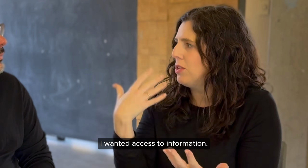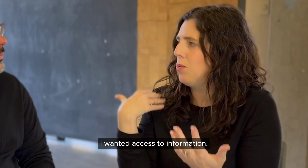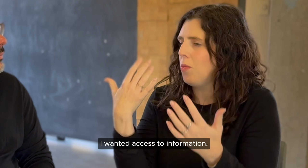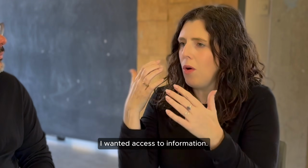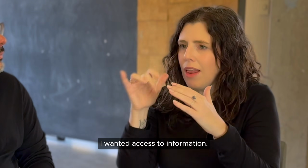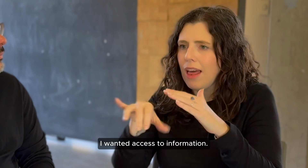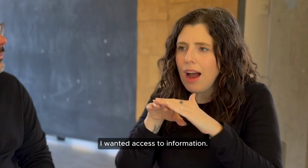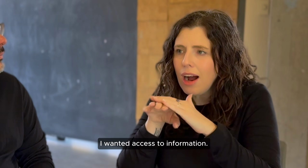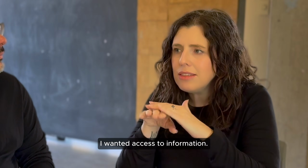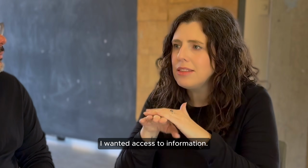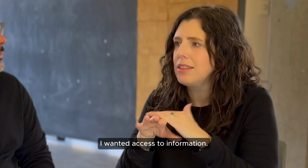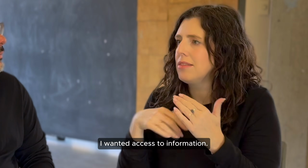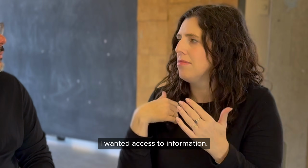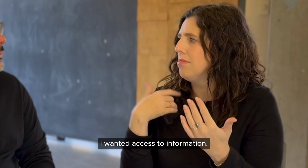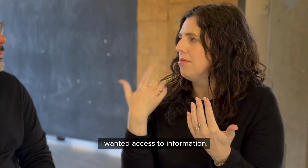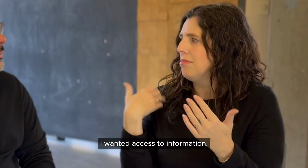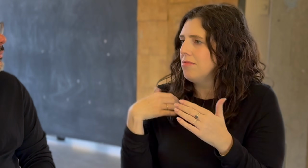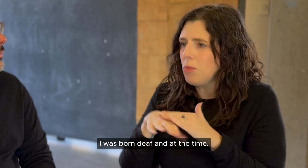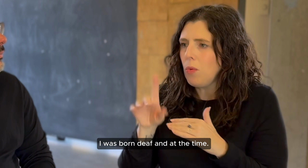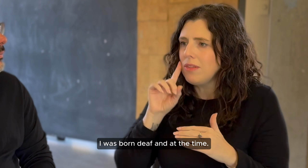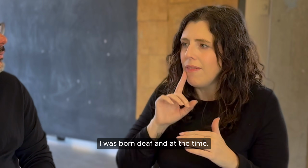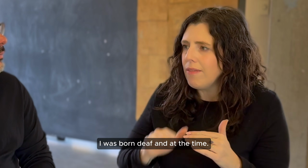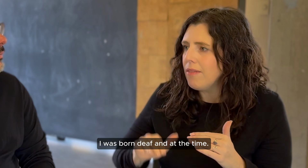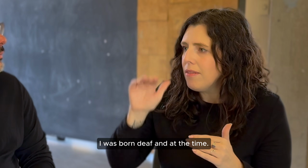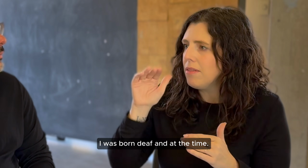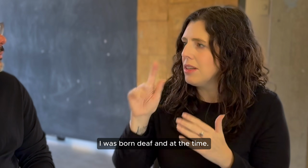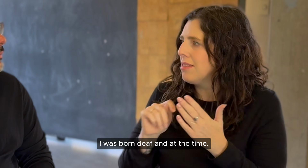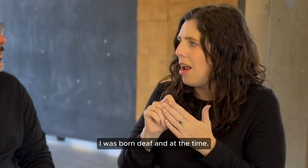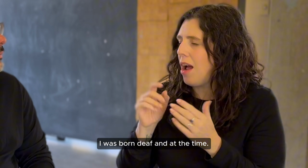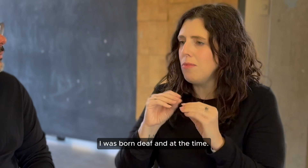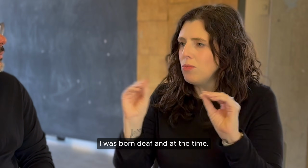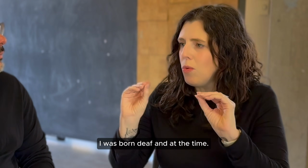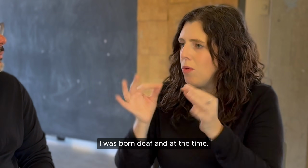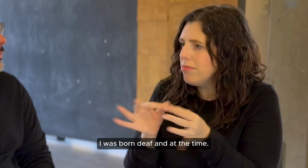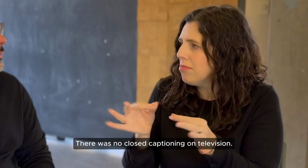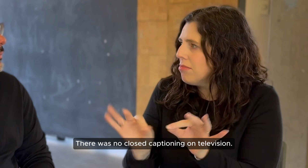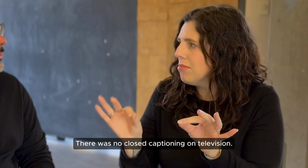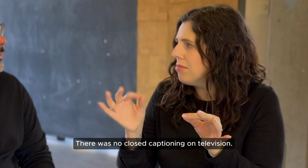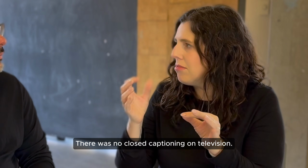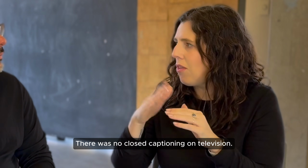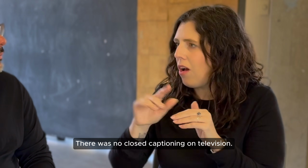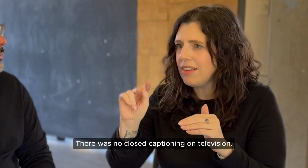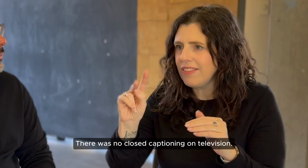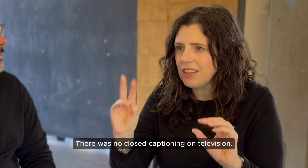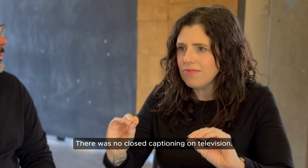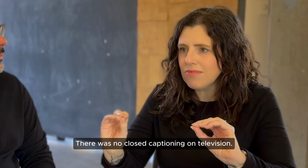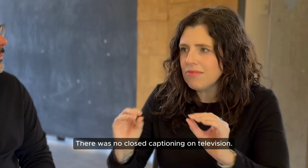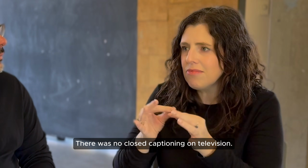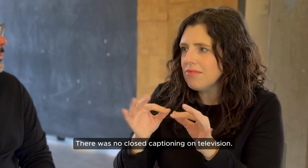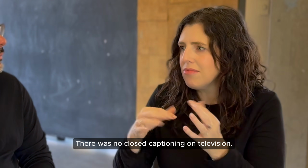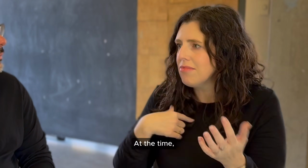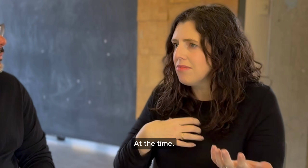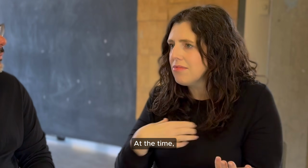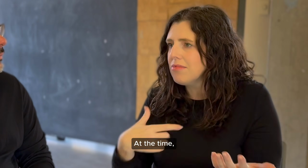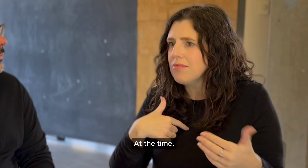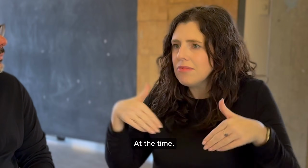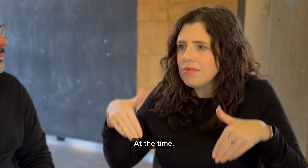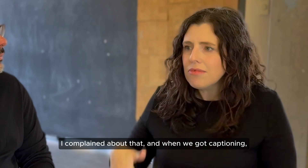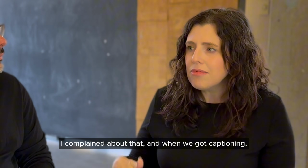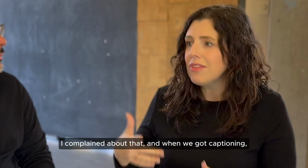wanted access to information. I was born deaf, and at the time, there wasn't closed captioning on television, and I complained